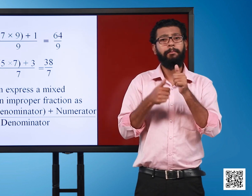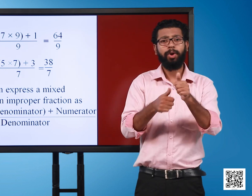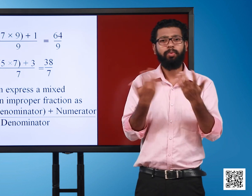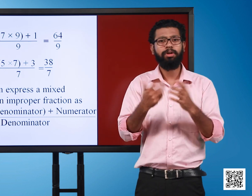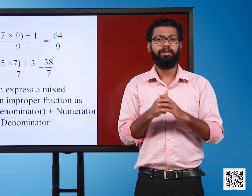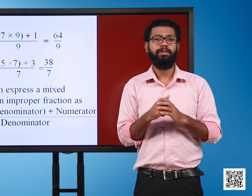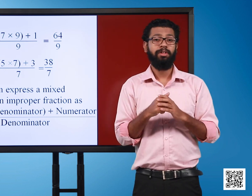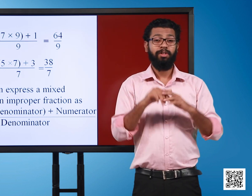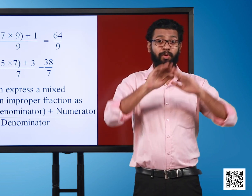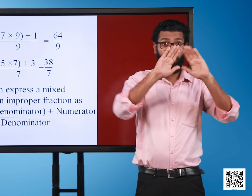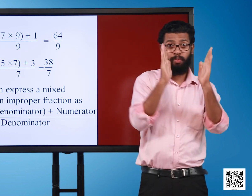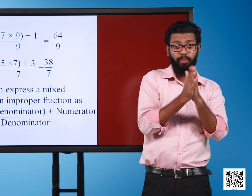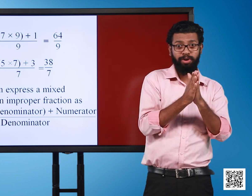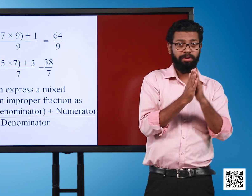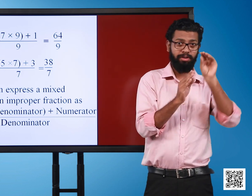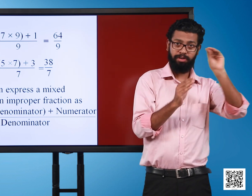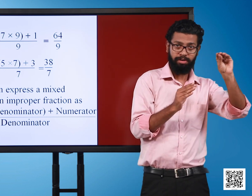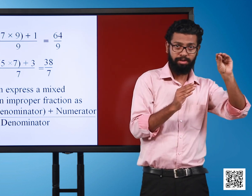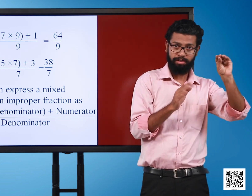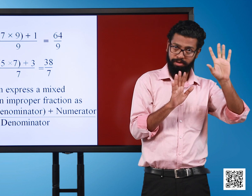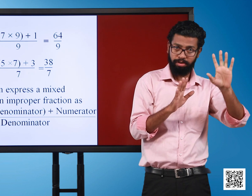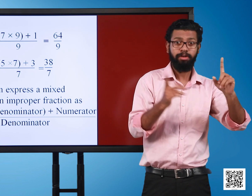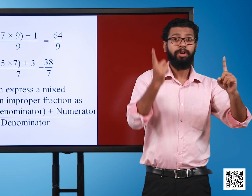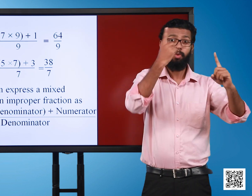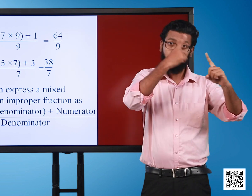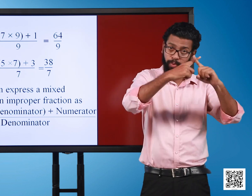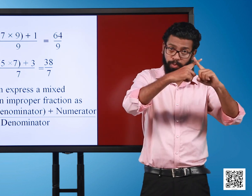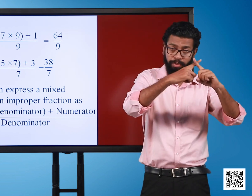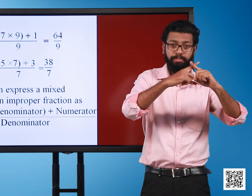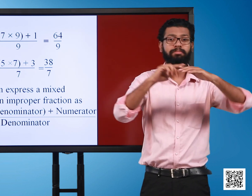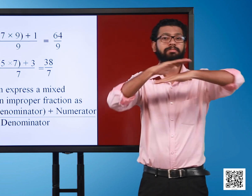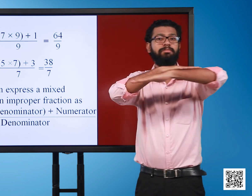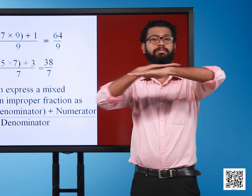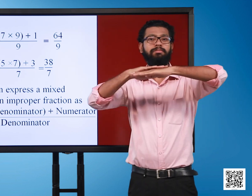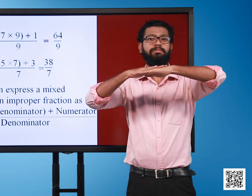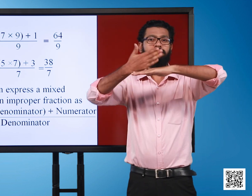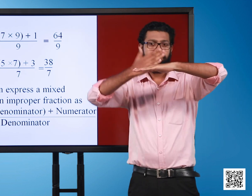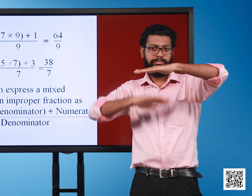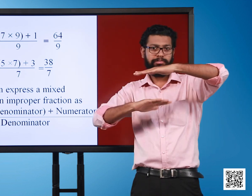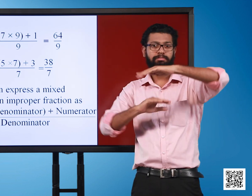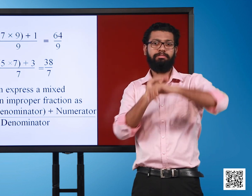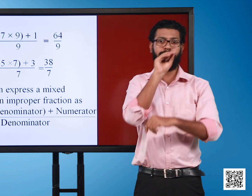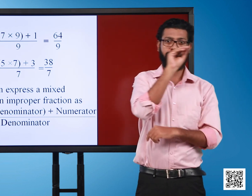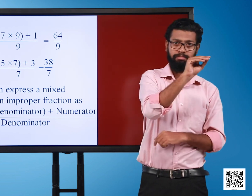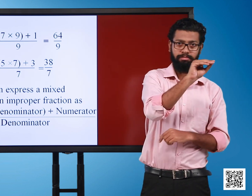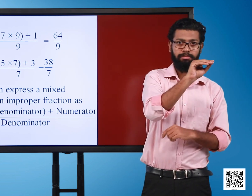within brackets, 5 multiplied by 7 plus 3 divided by 7 equal to 38 upon